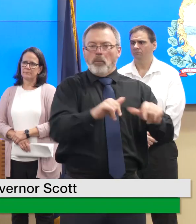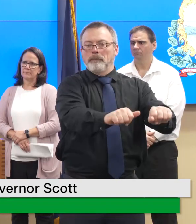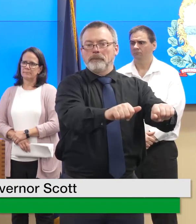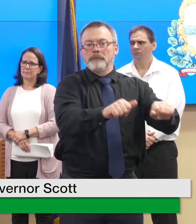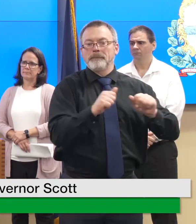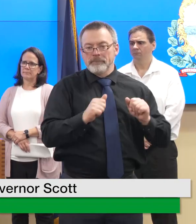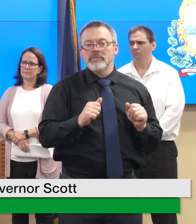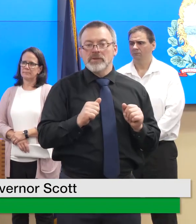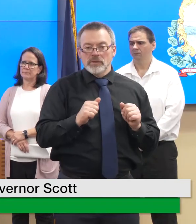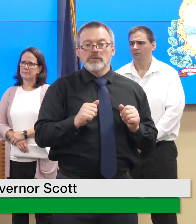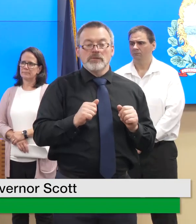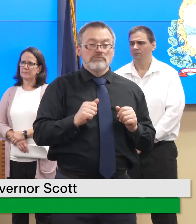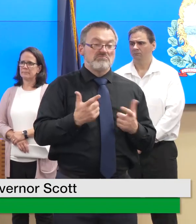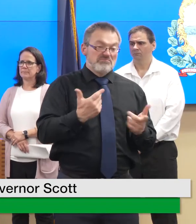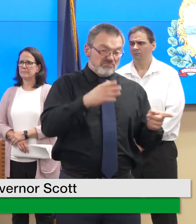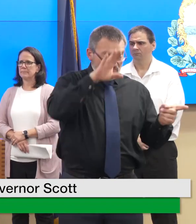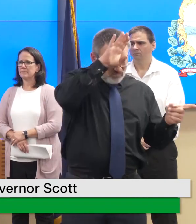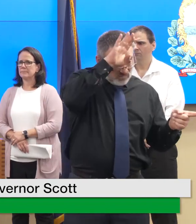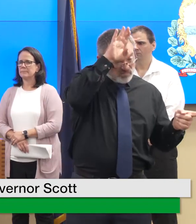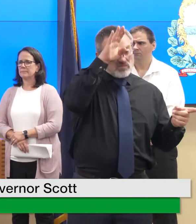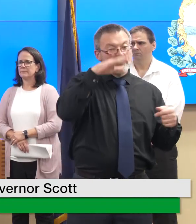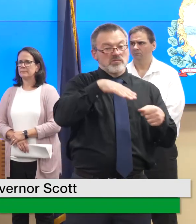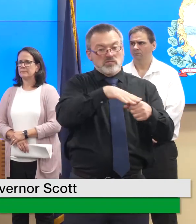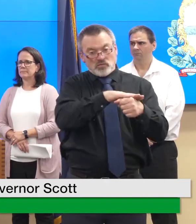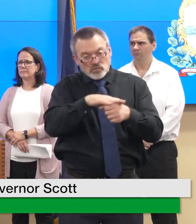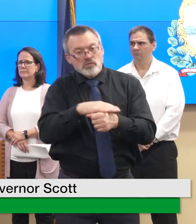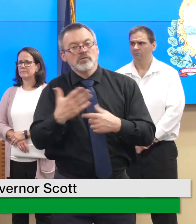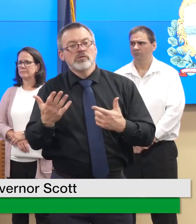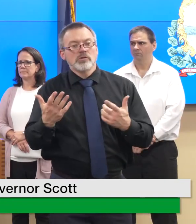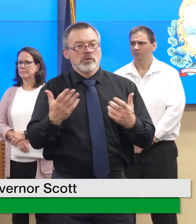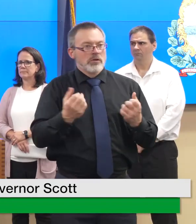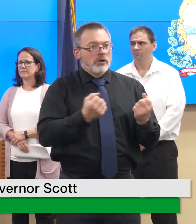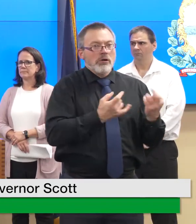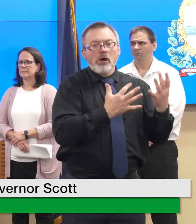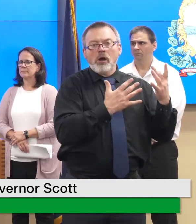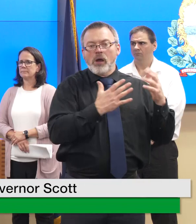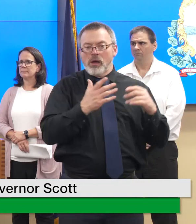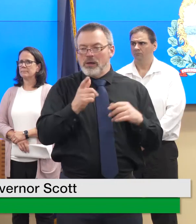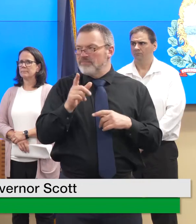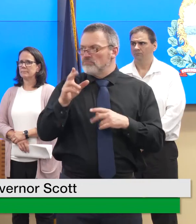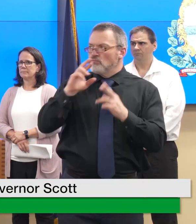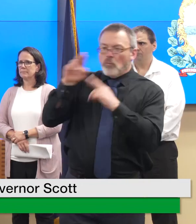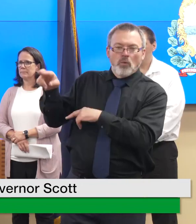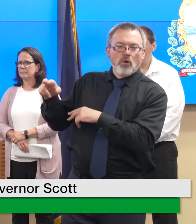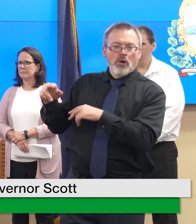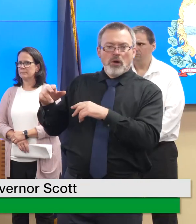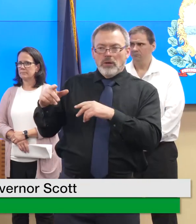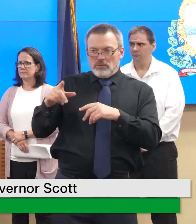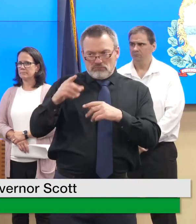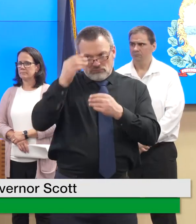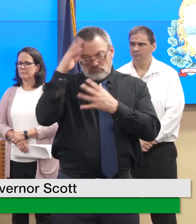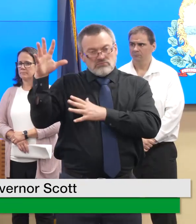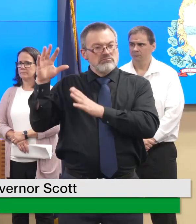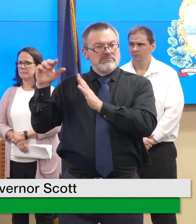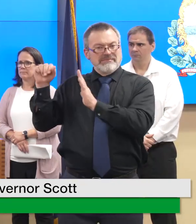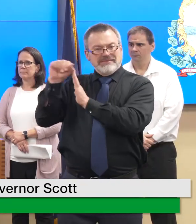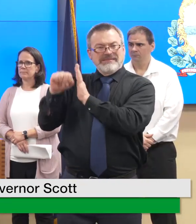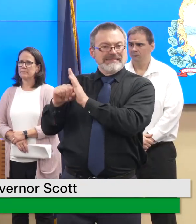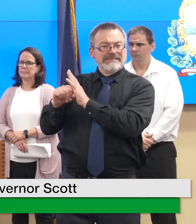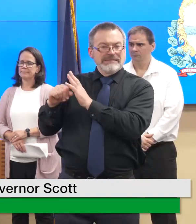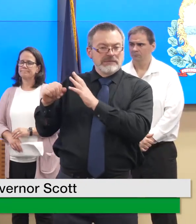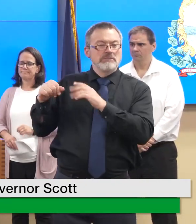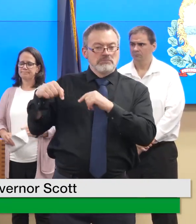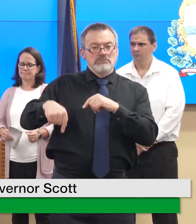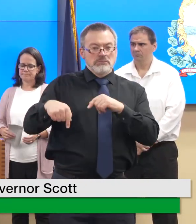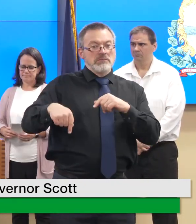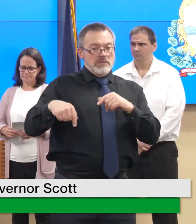first responders getting eyes on an event and quickly escalating the call for resources that outstrip what they have at the